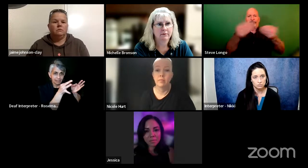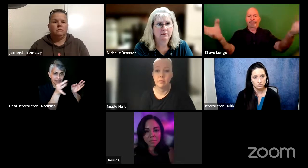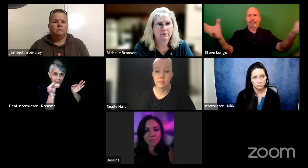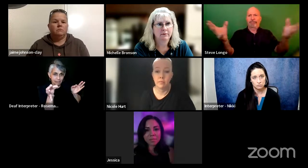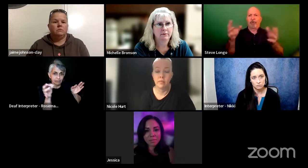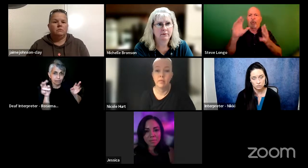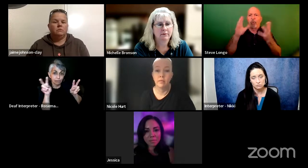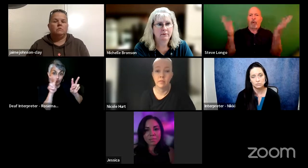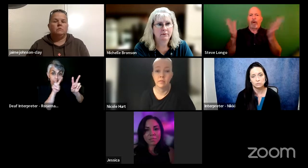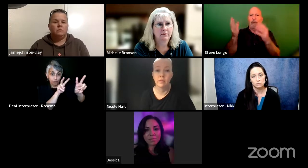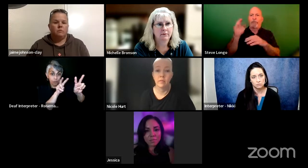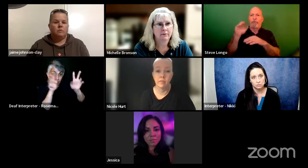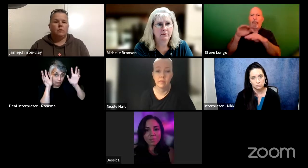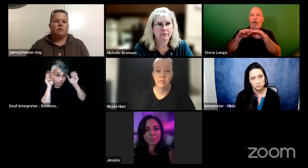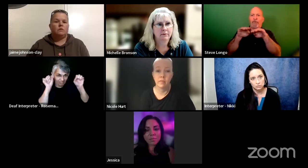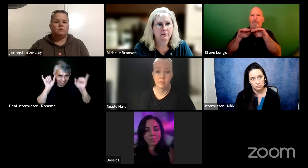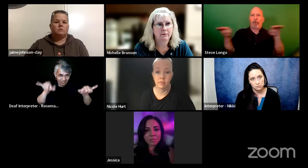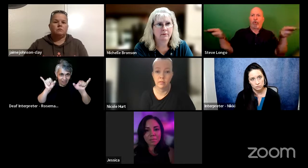of the record